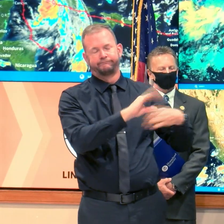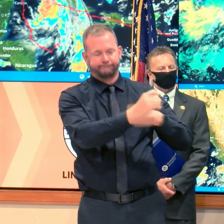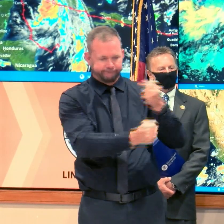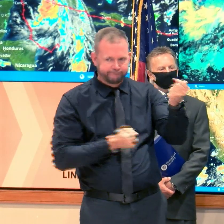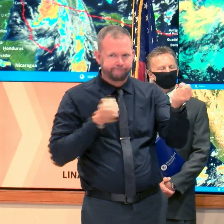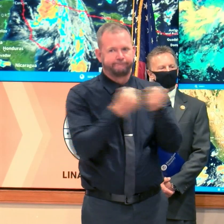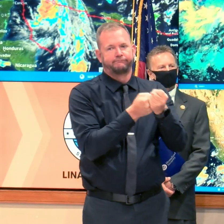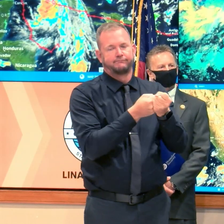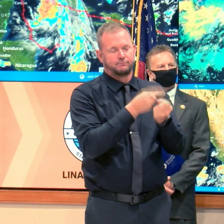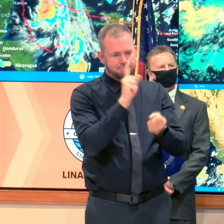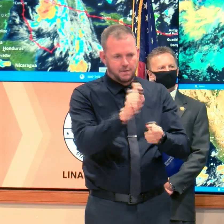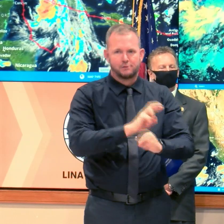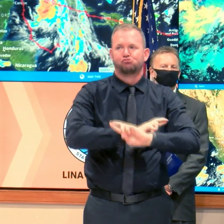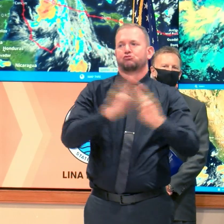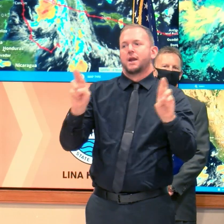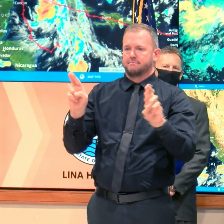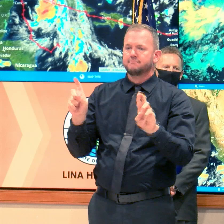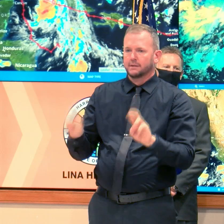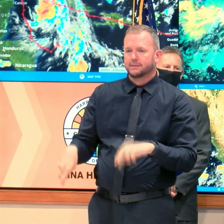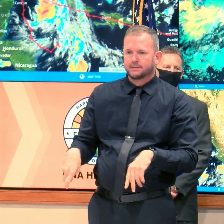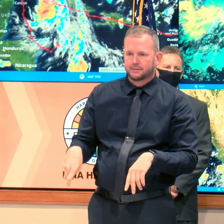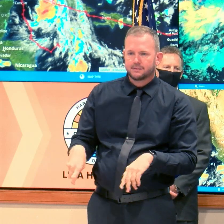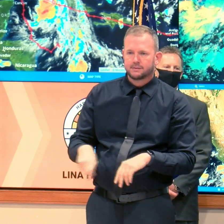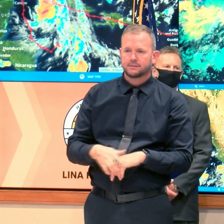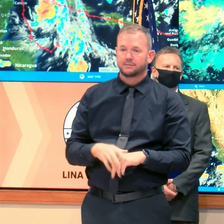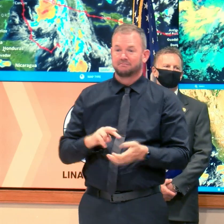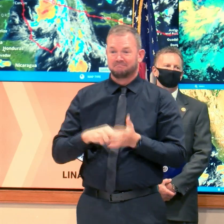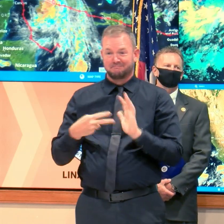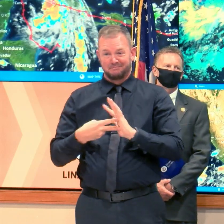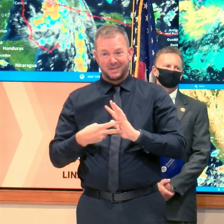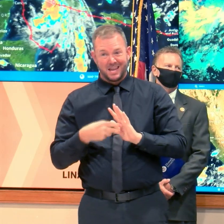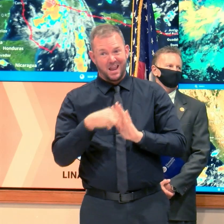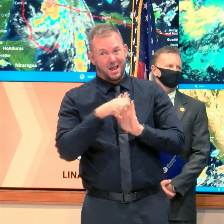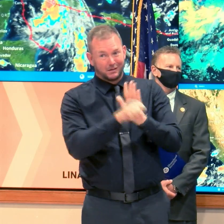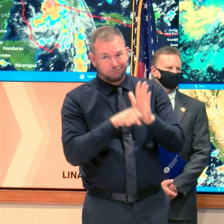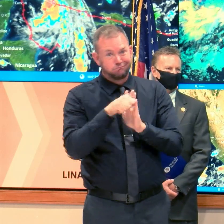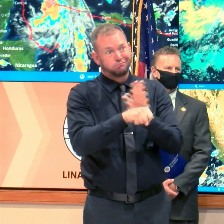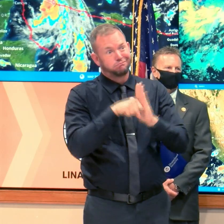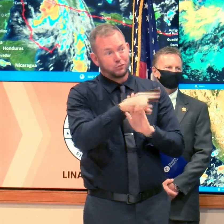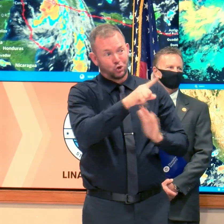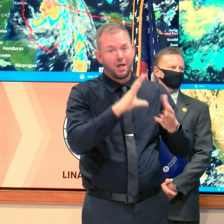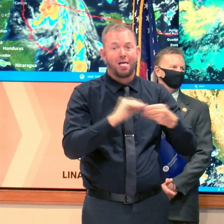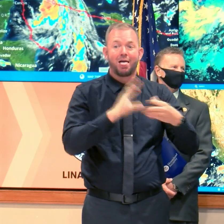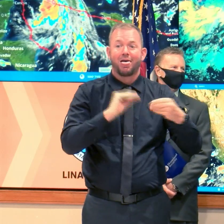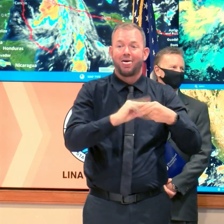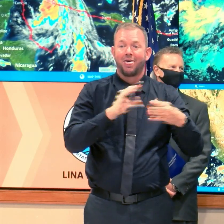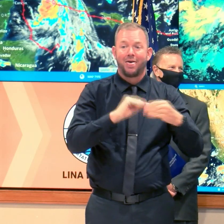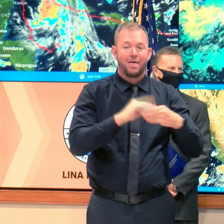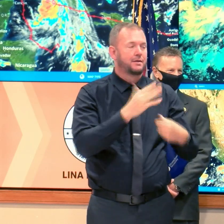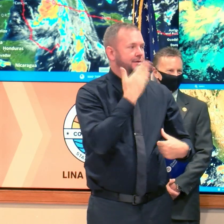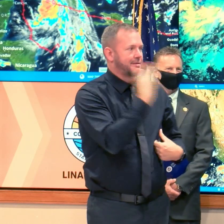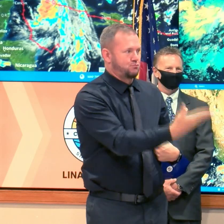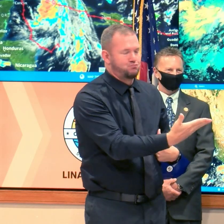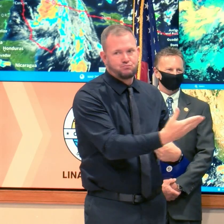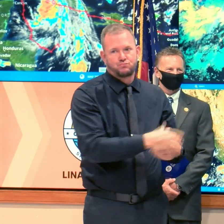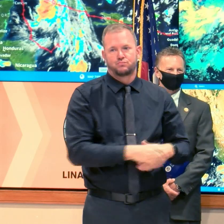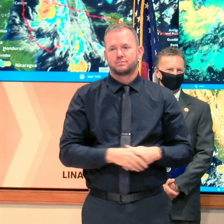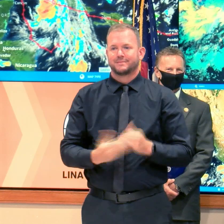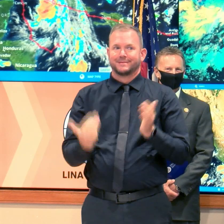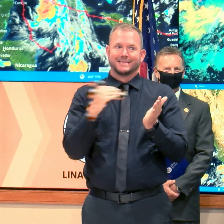preparation. So I will try not to repeat what you've already said. And thank you for your leadership. We find ourselves here again, you